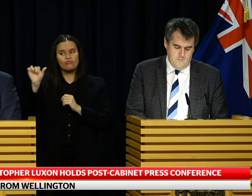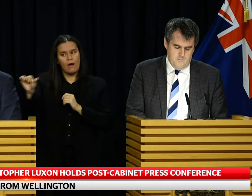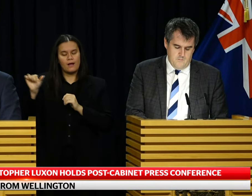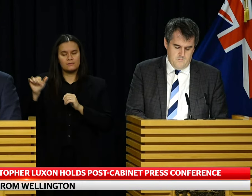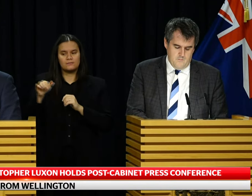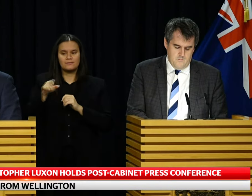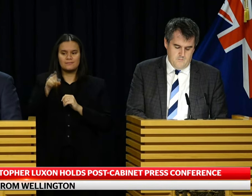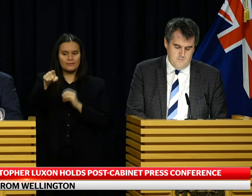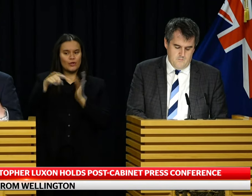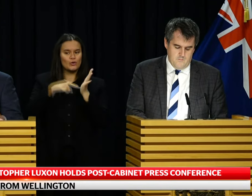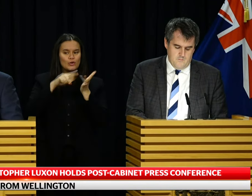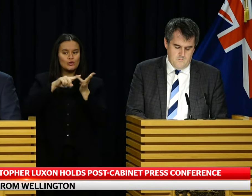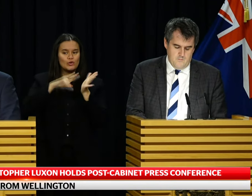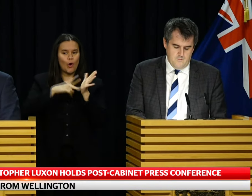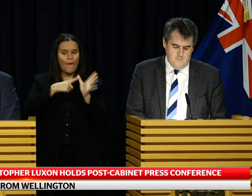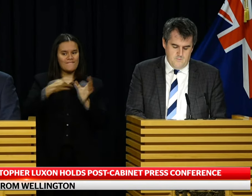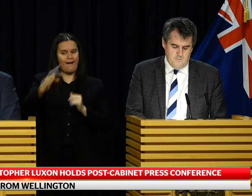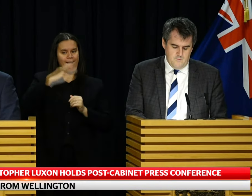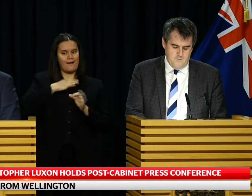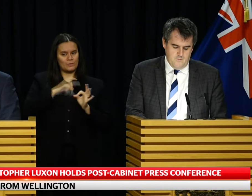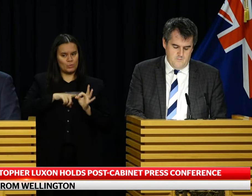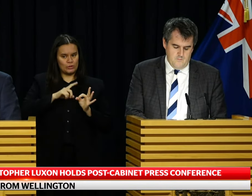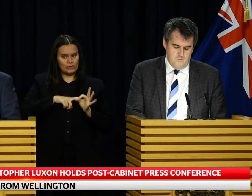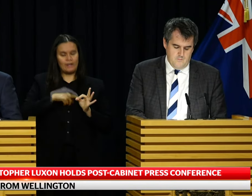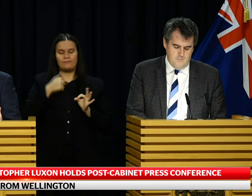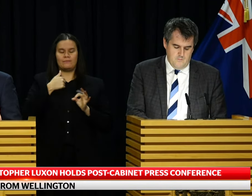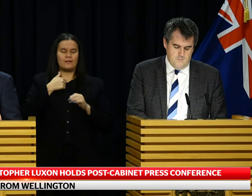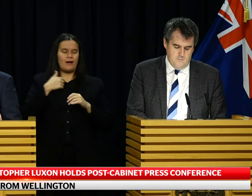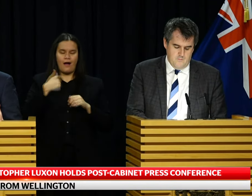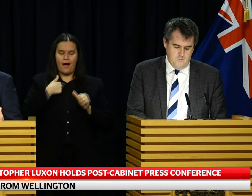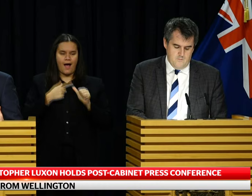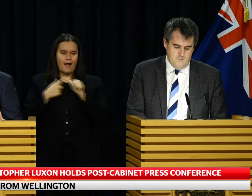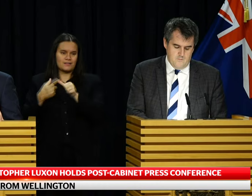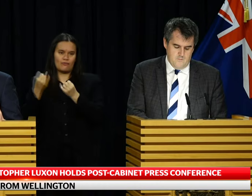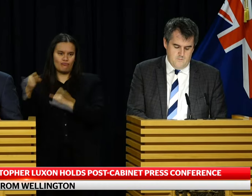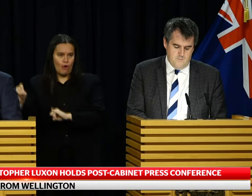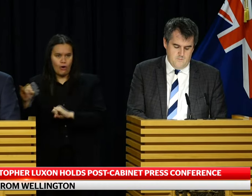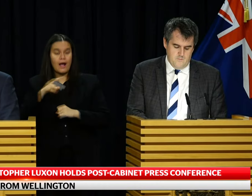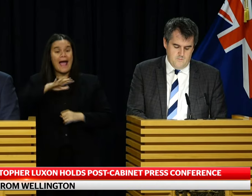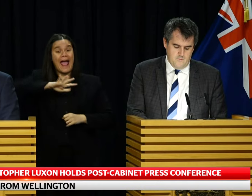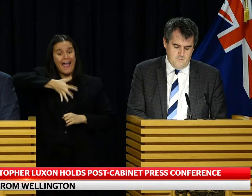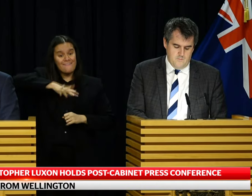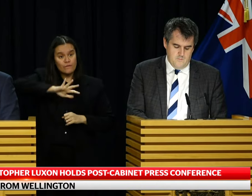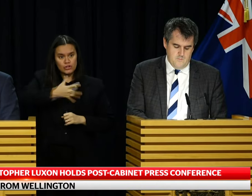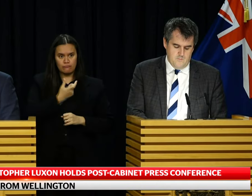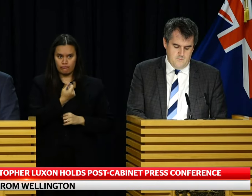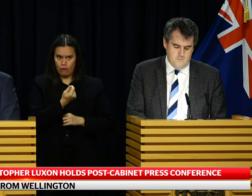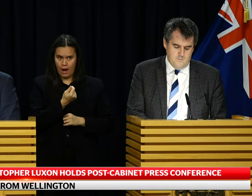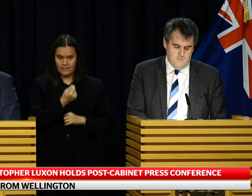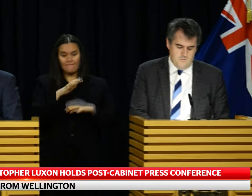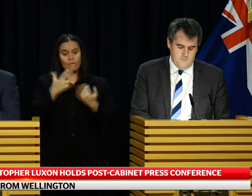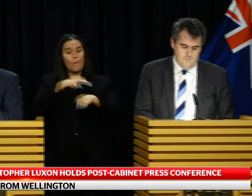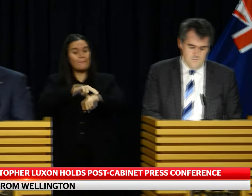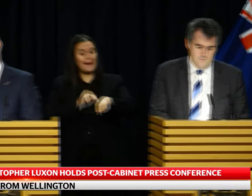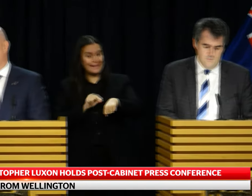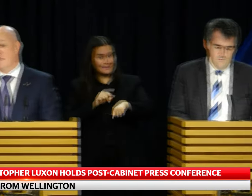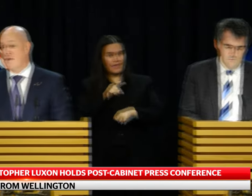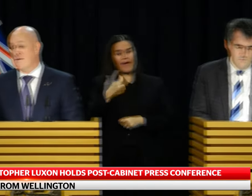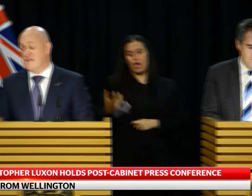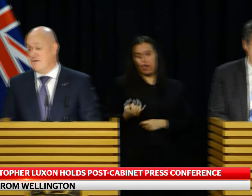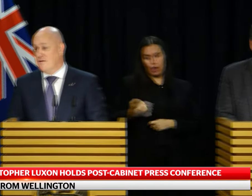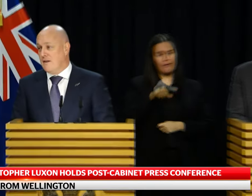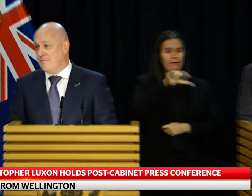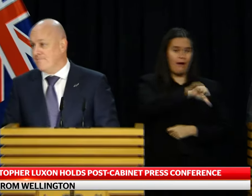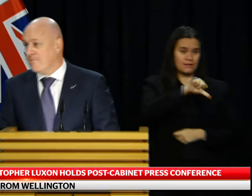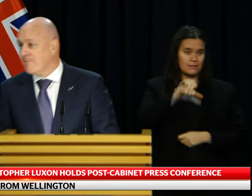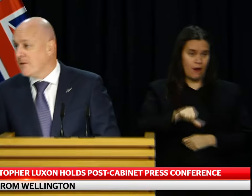Tova the other day. It's because I had a briefing talking about the average constabulary cost remuneration, which is about $99,000. Actually, first-year police